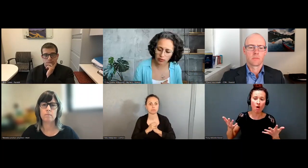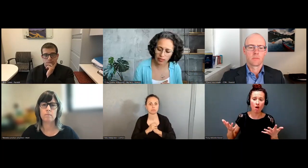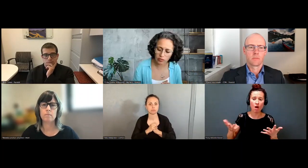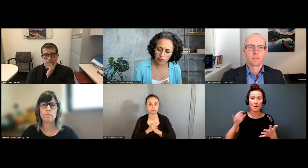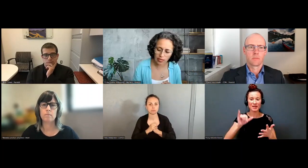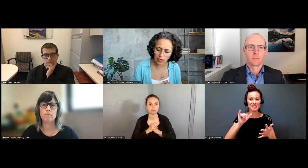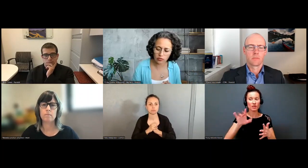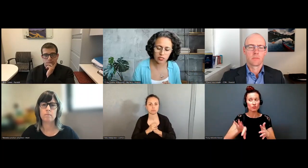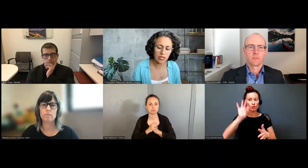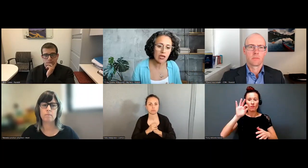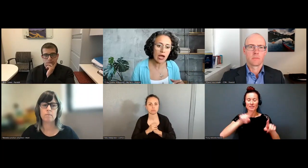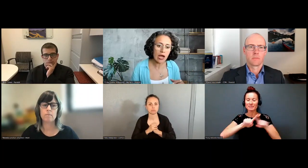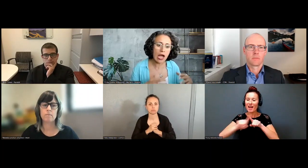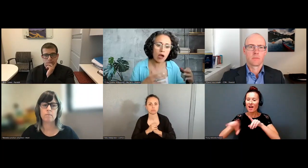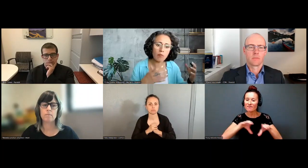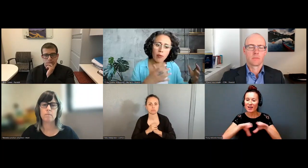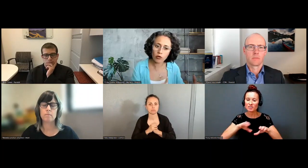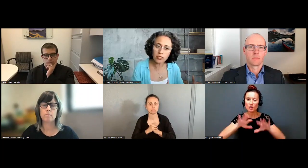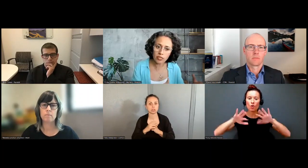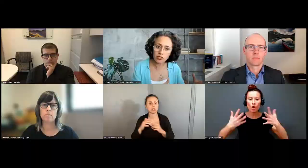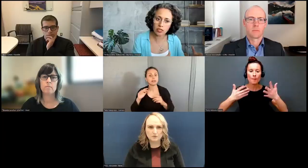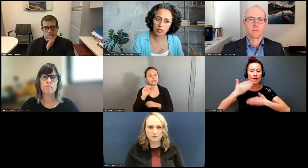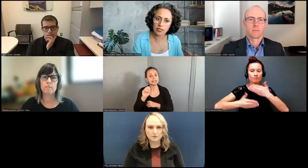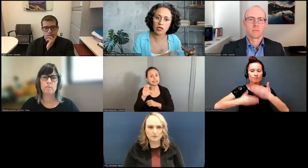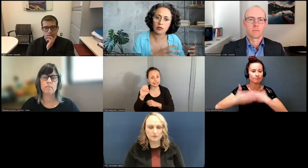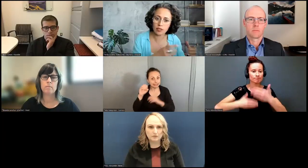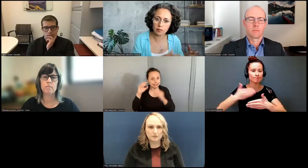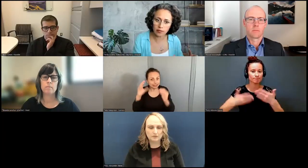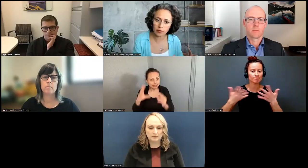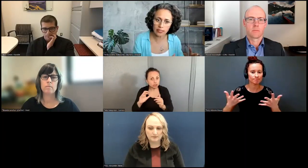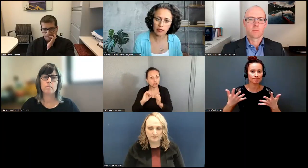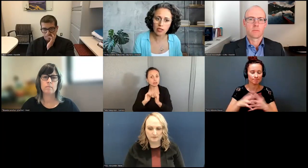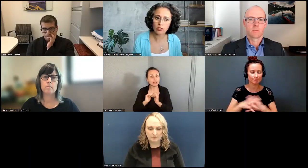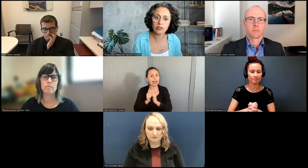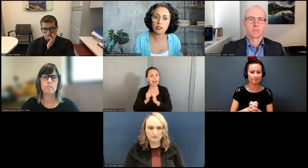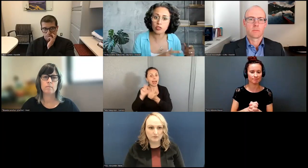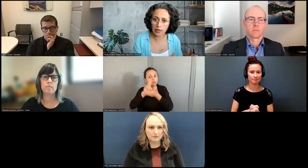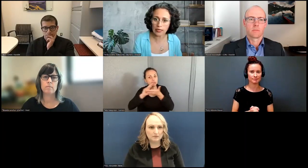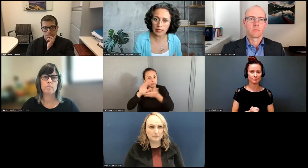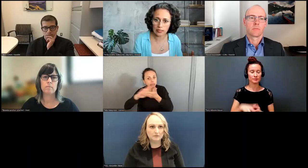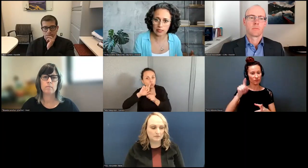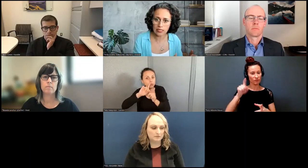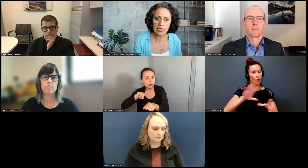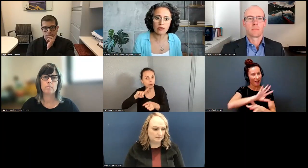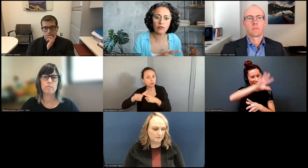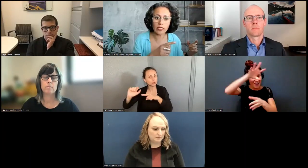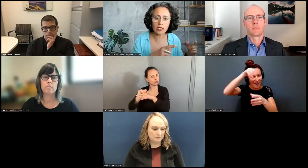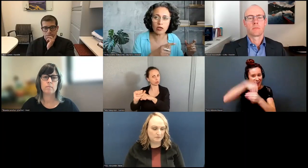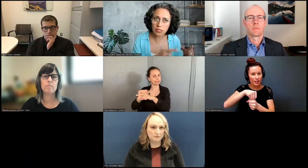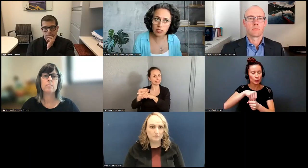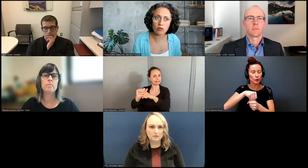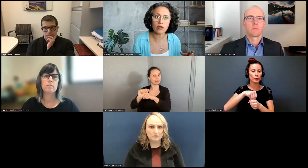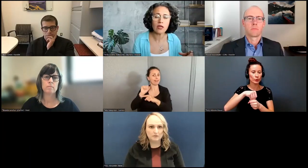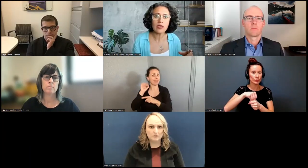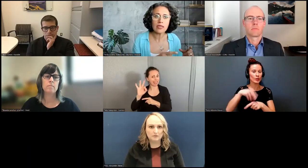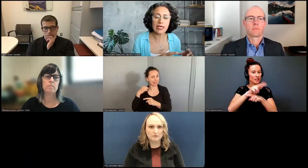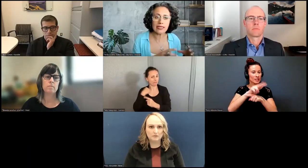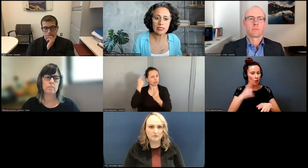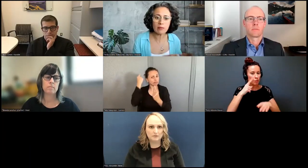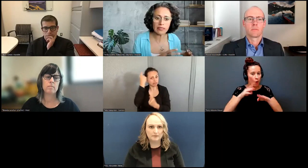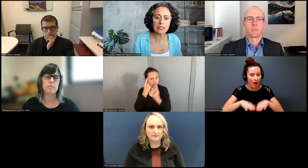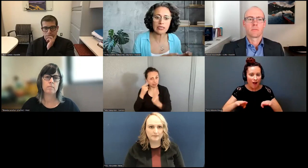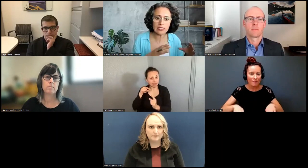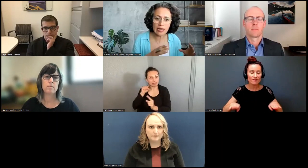that are being early childhood educators, how post-secondaries are responding to the training needs. If we consider